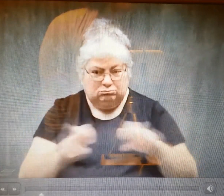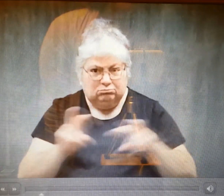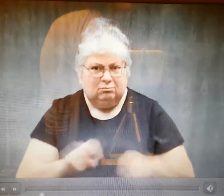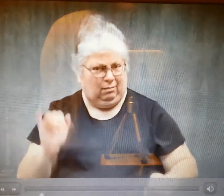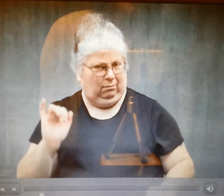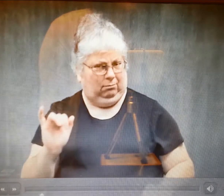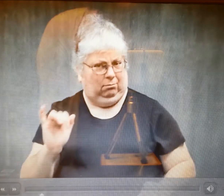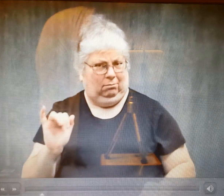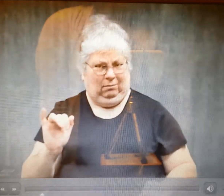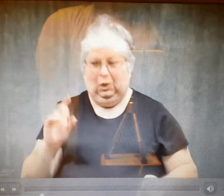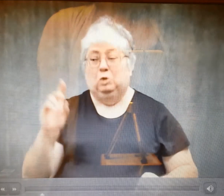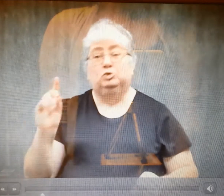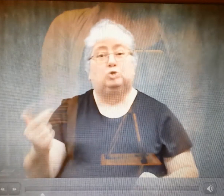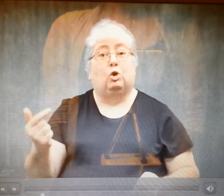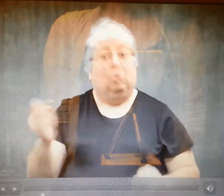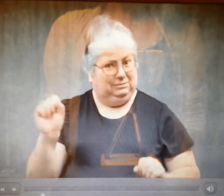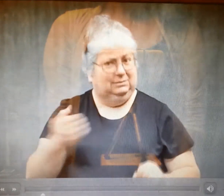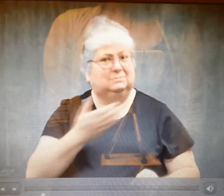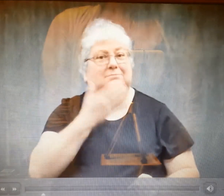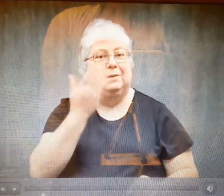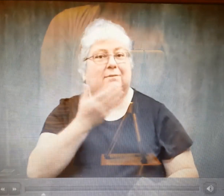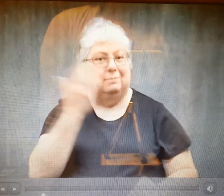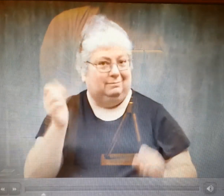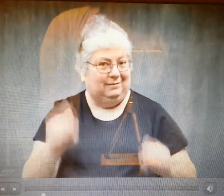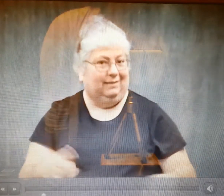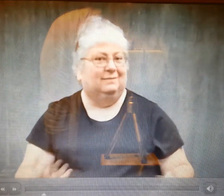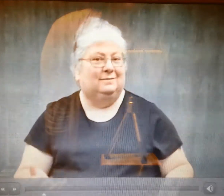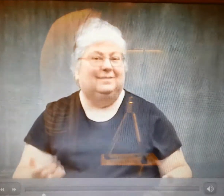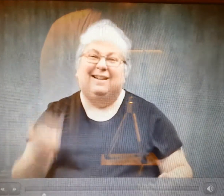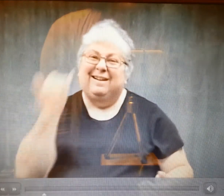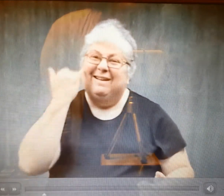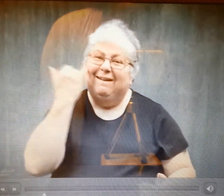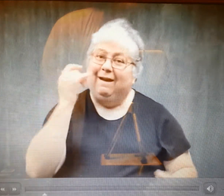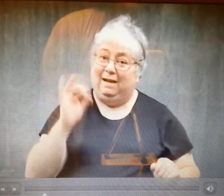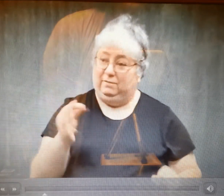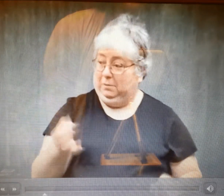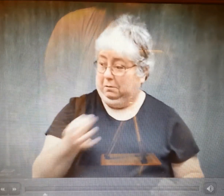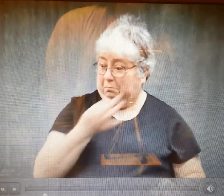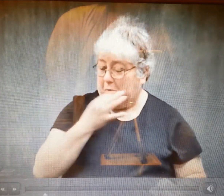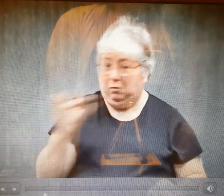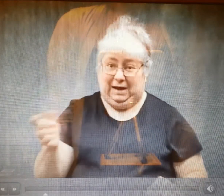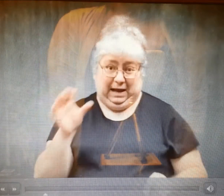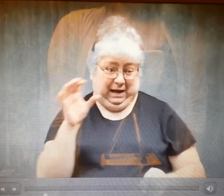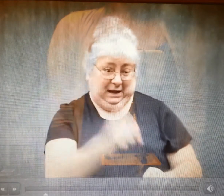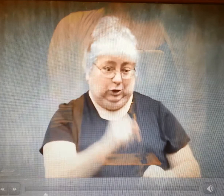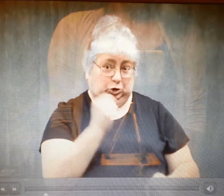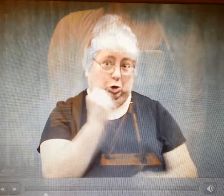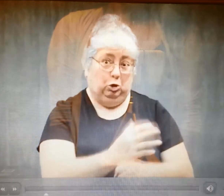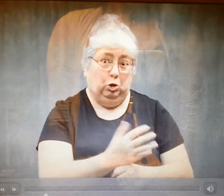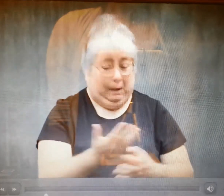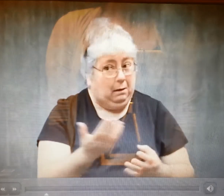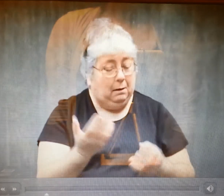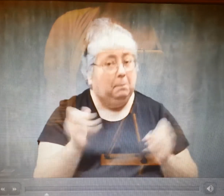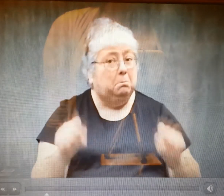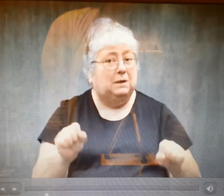German scientists found that dogs could actually smell and detect the cancer. If they catch